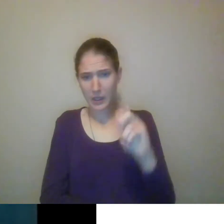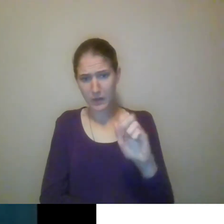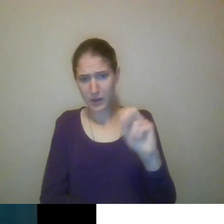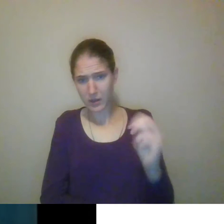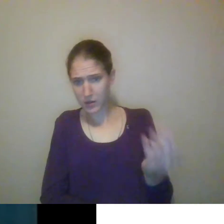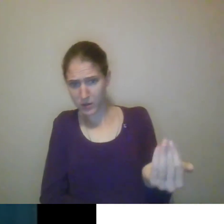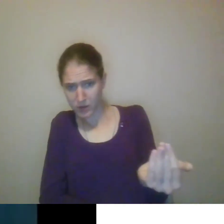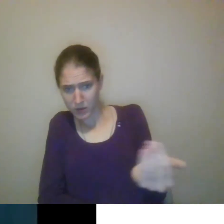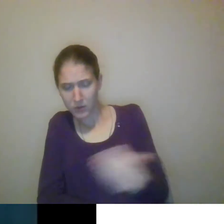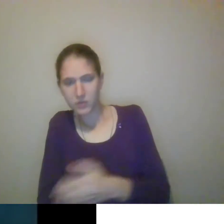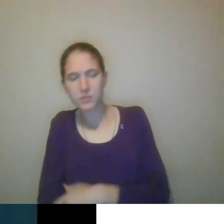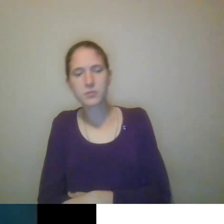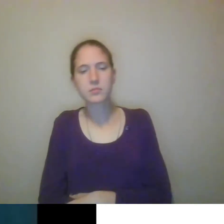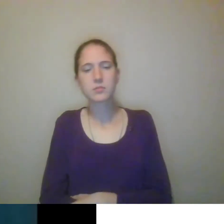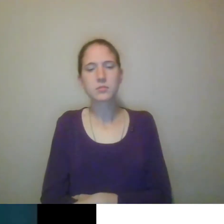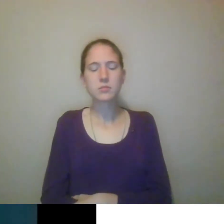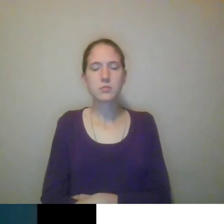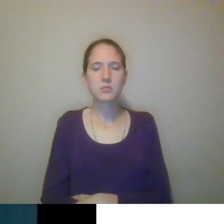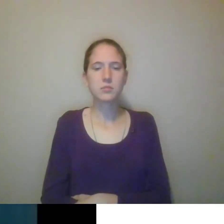right, Kevin, what'd you come up with?